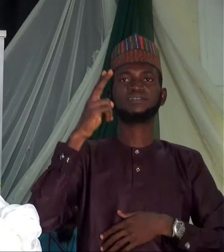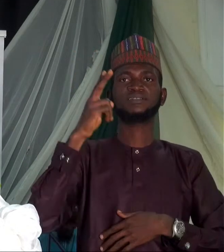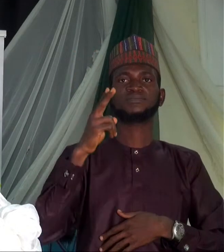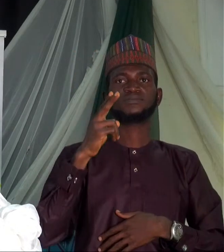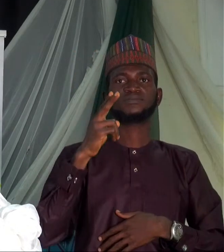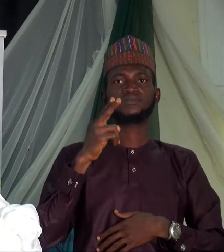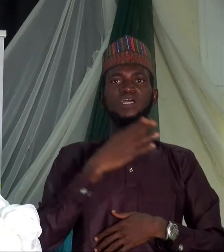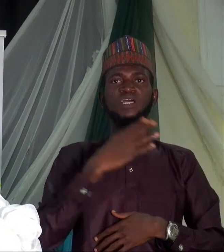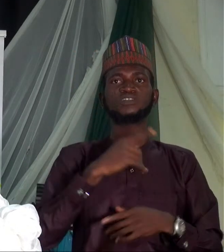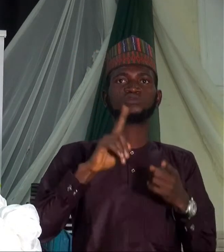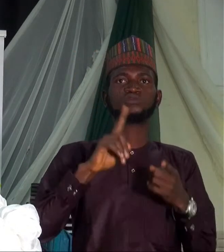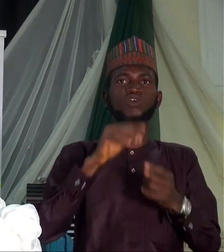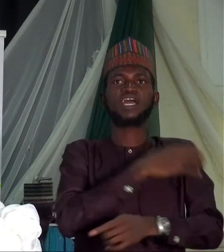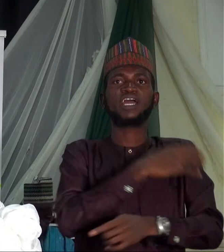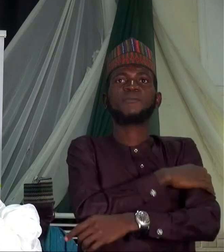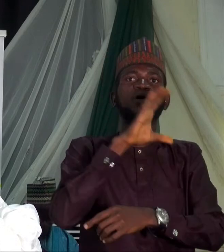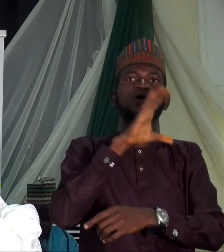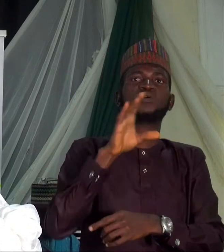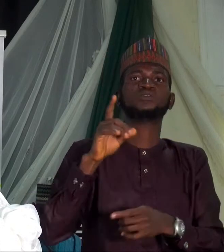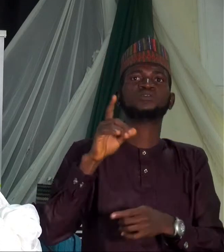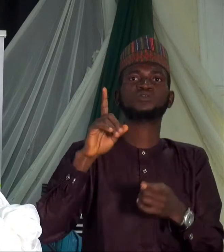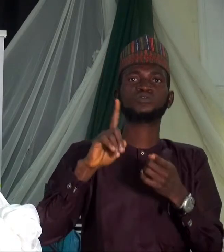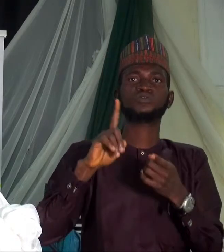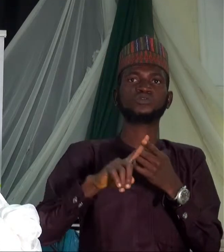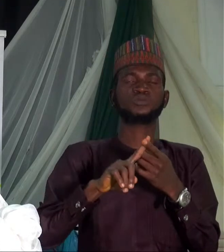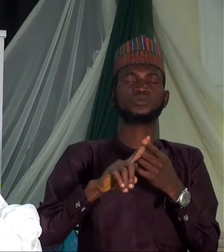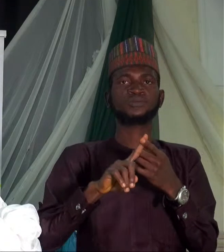empowered to shape their own future.